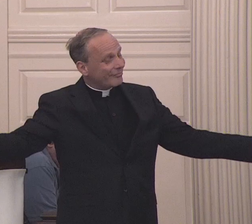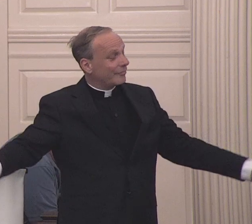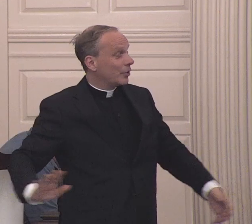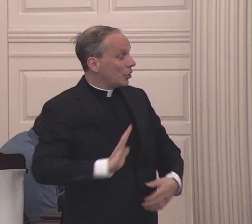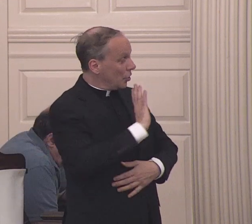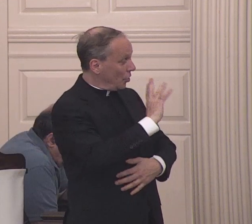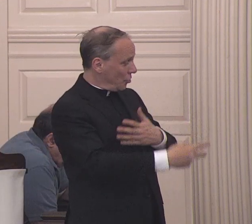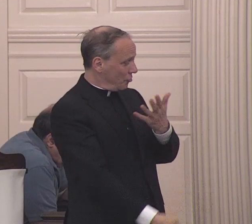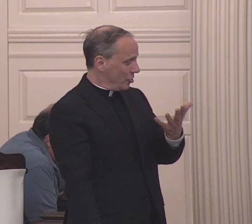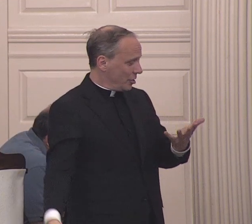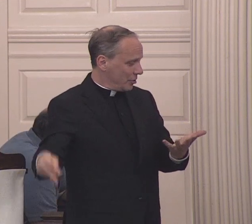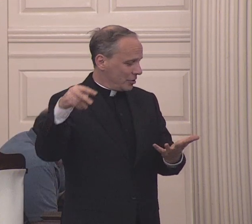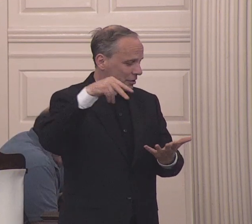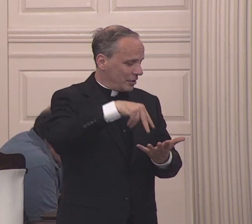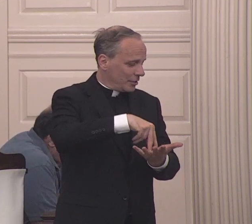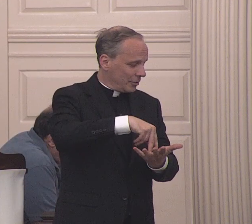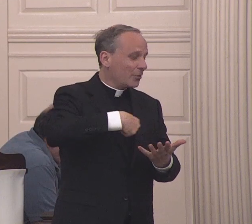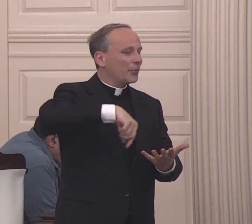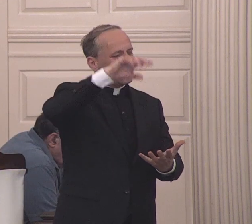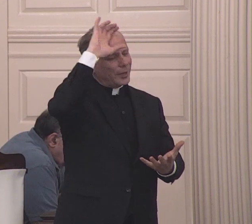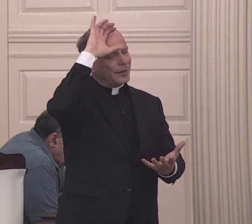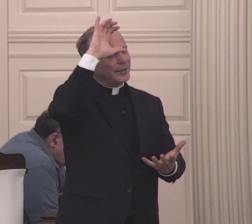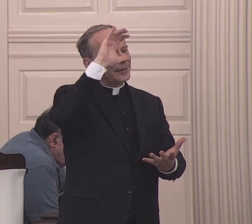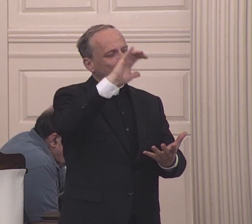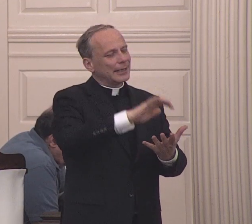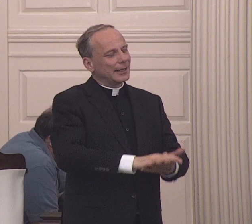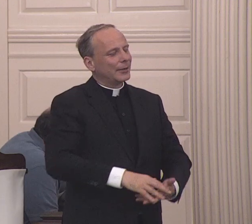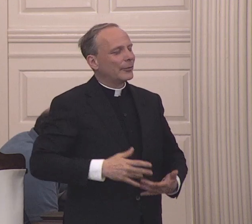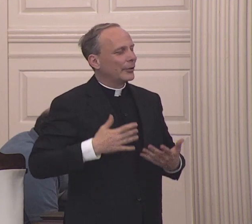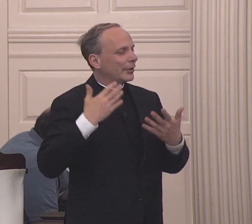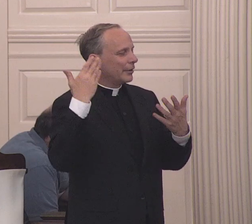Lord, and profess your